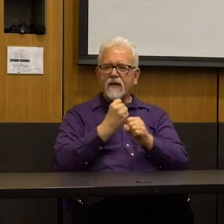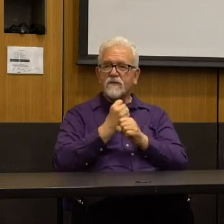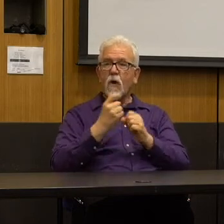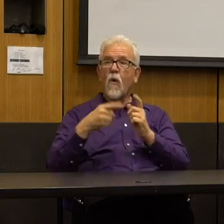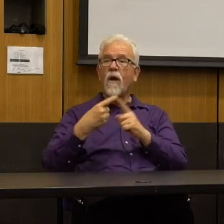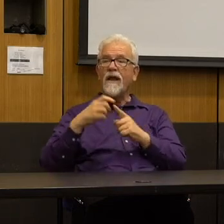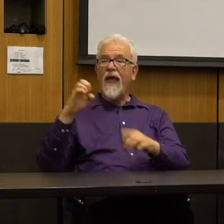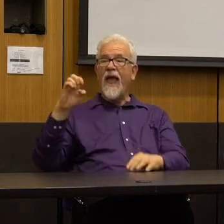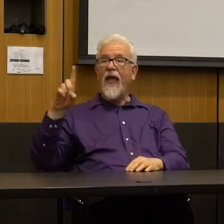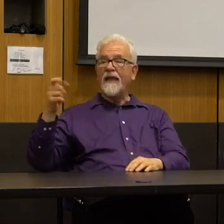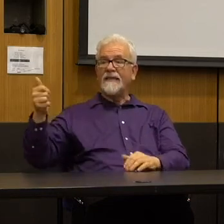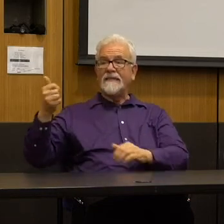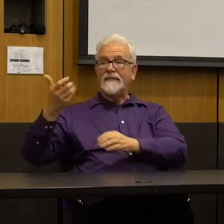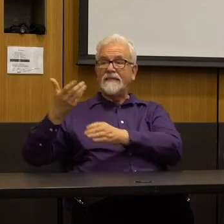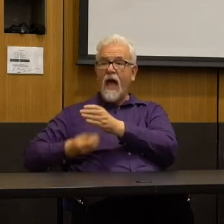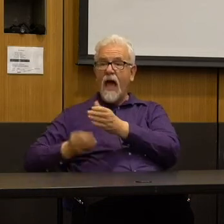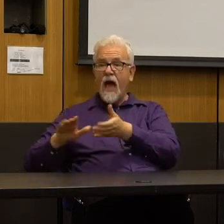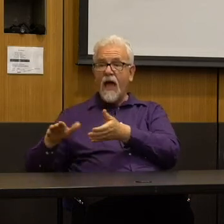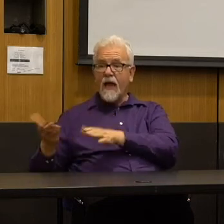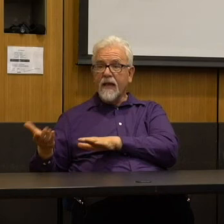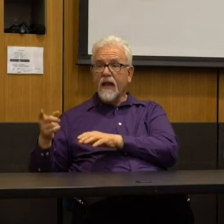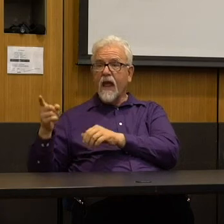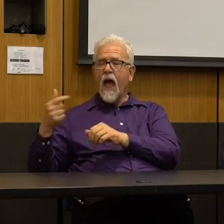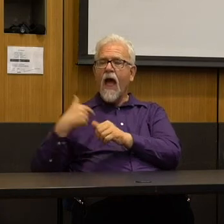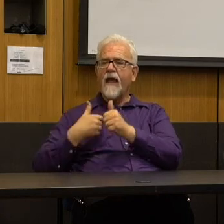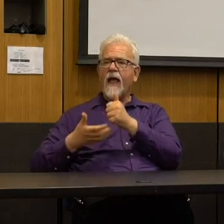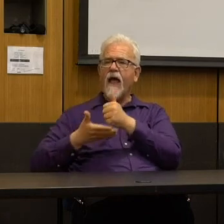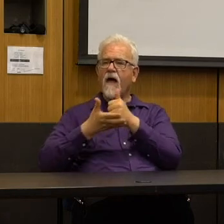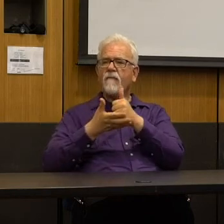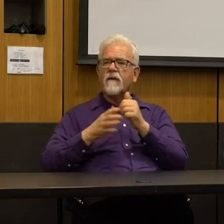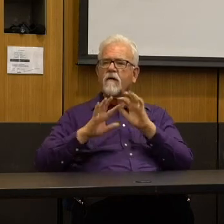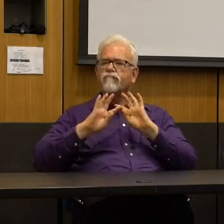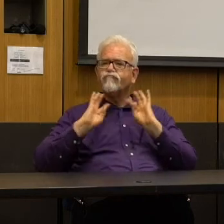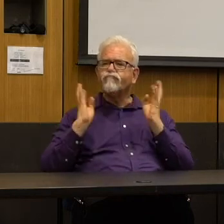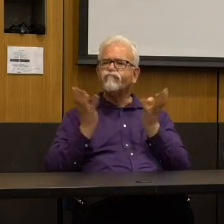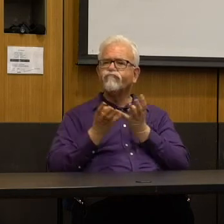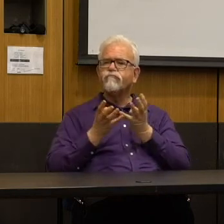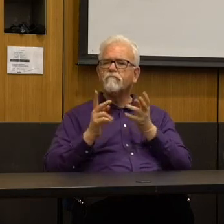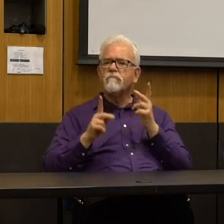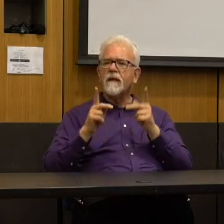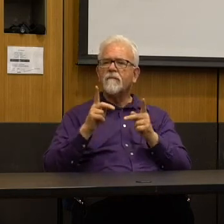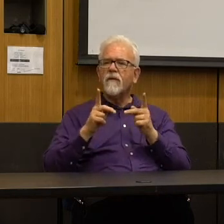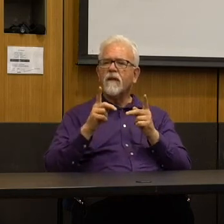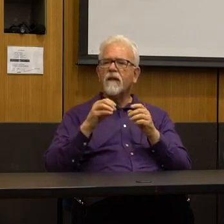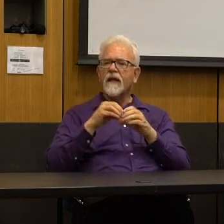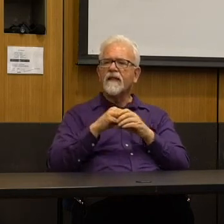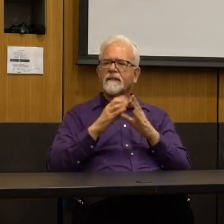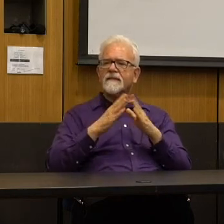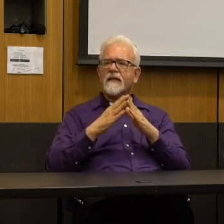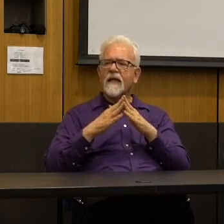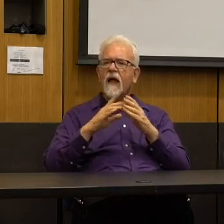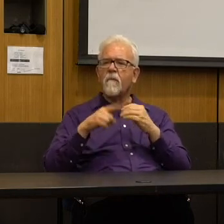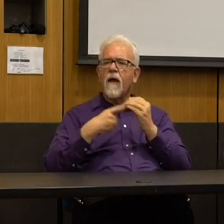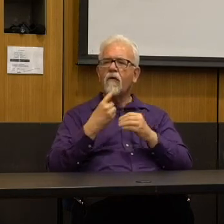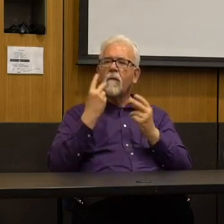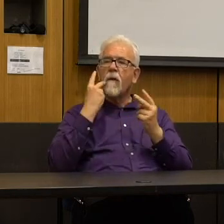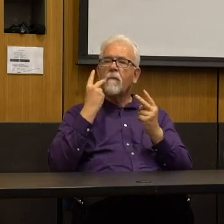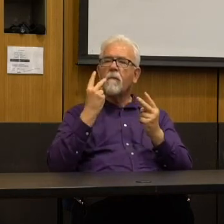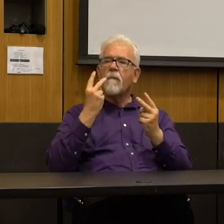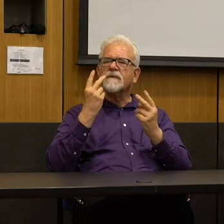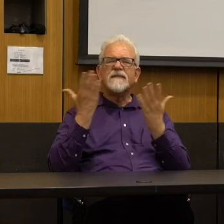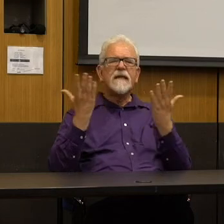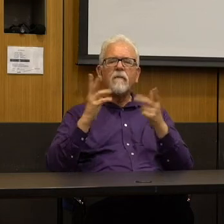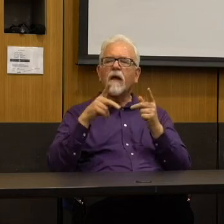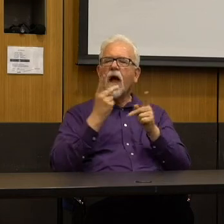Ed died, I helped gather together with people in the city about a memorial of